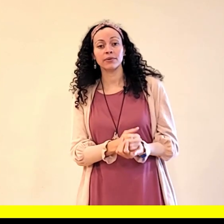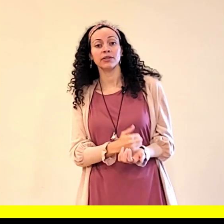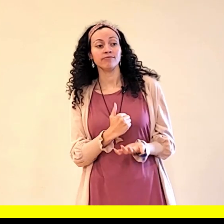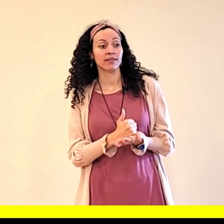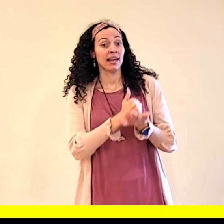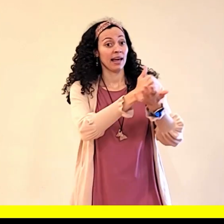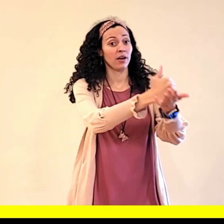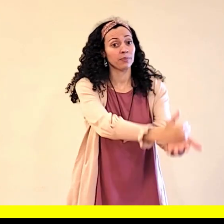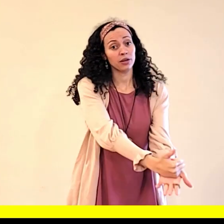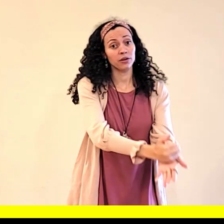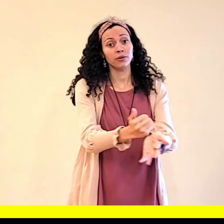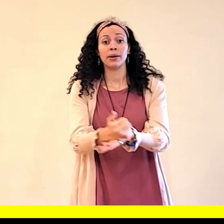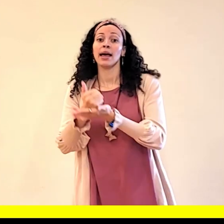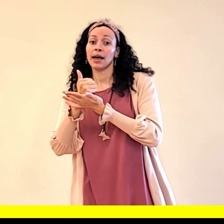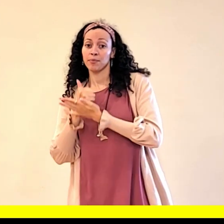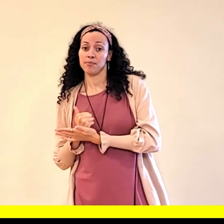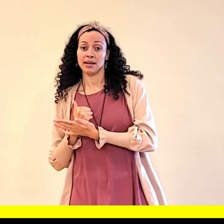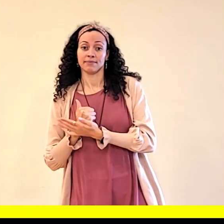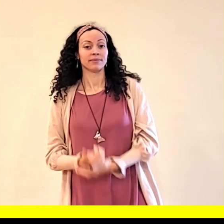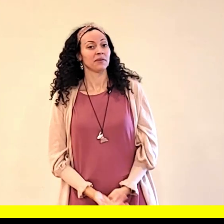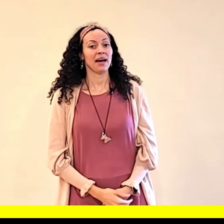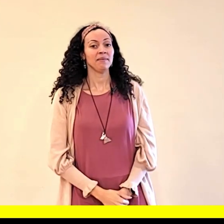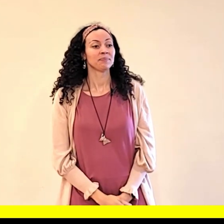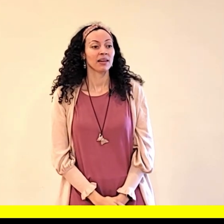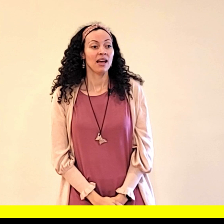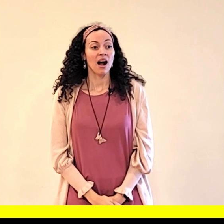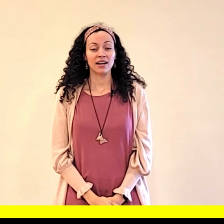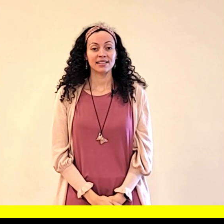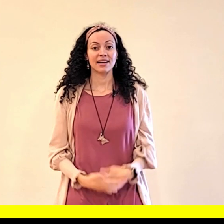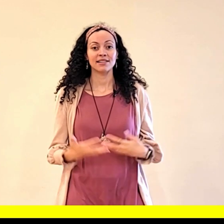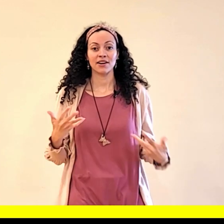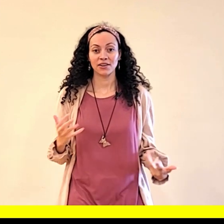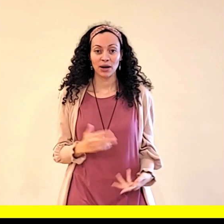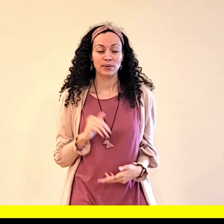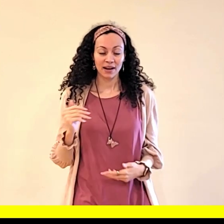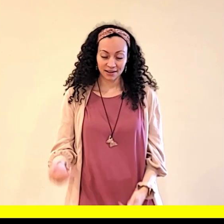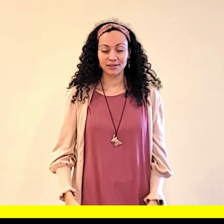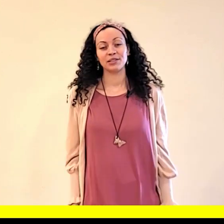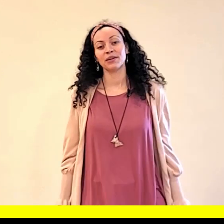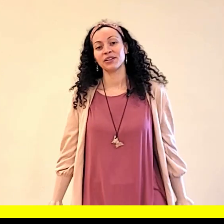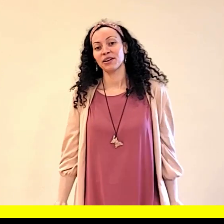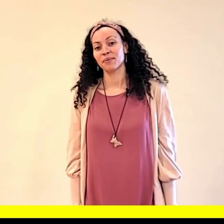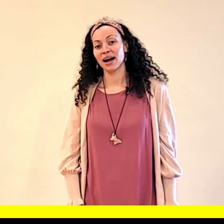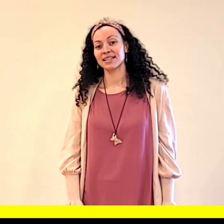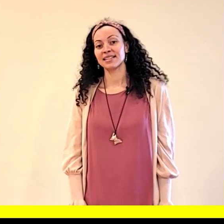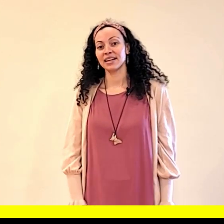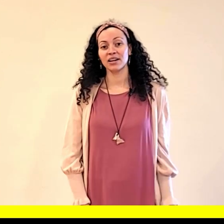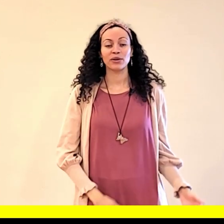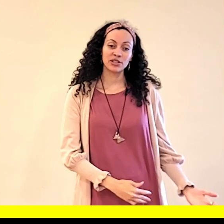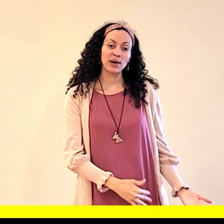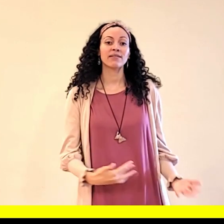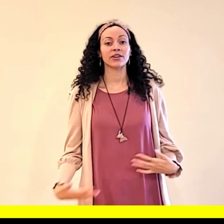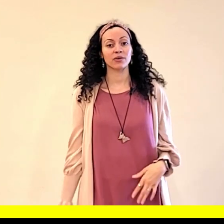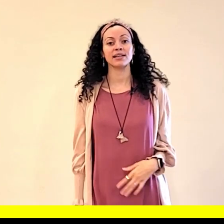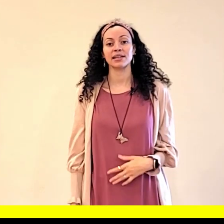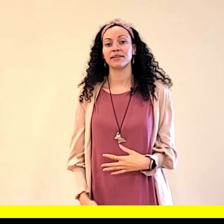in general, help you, help me, okay? Our next sign is earthquake. We also do earthquake practice here.